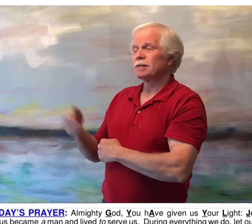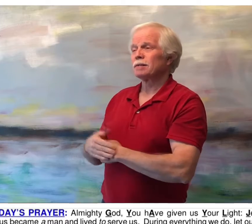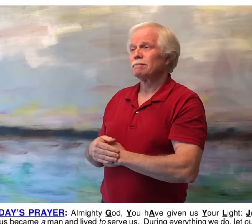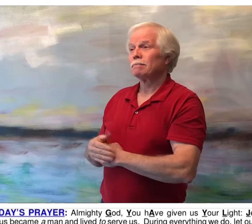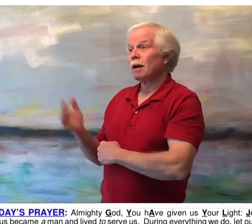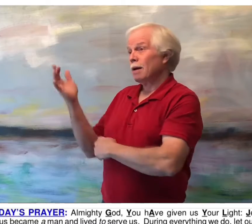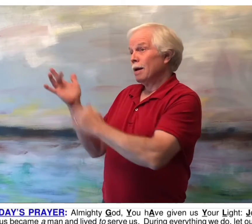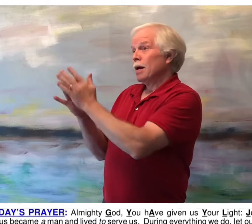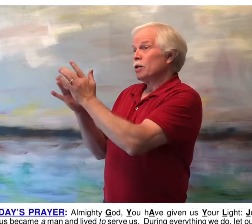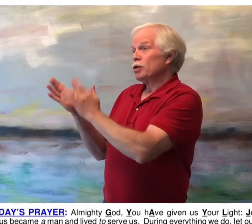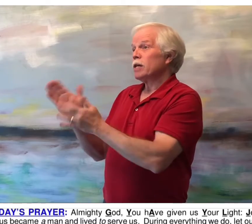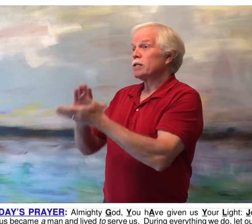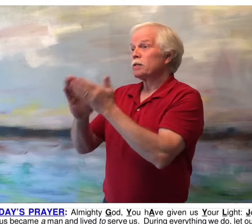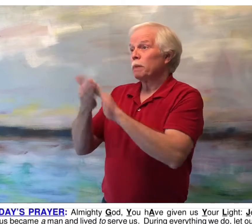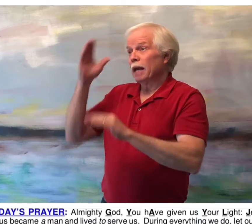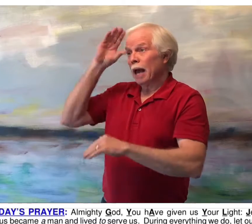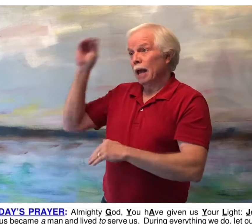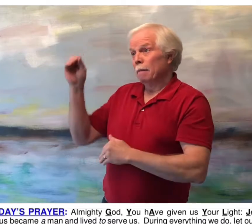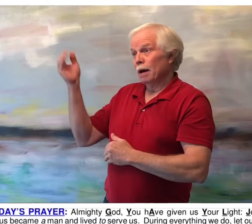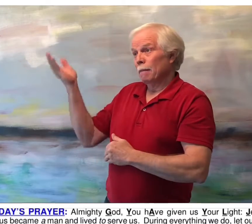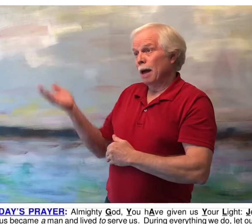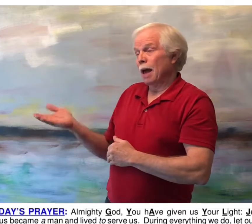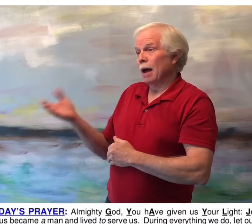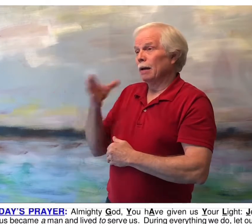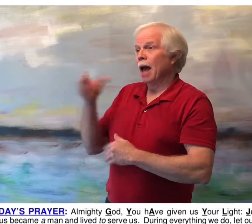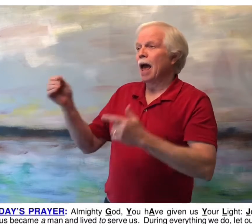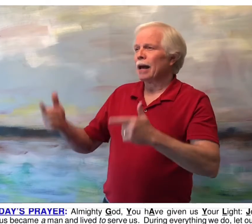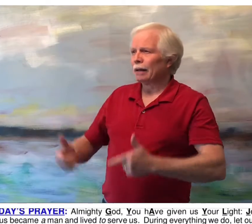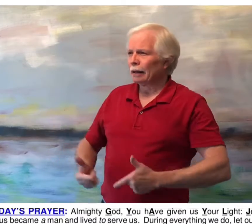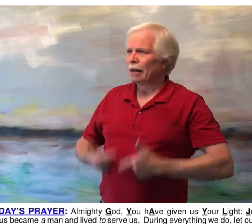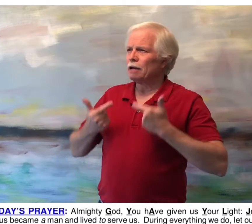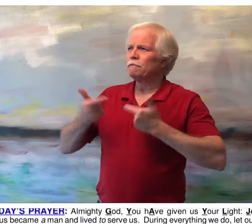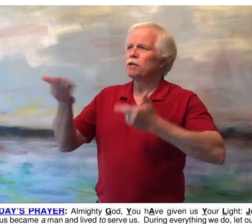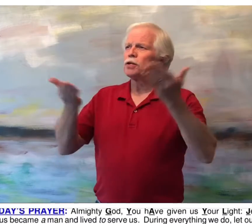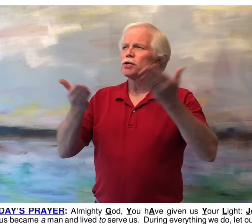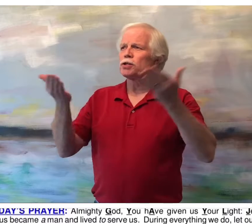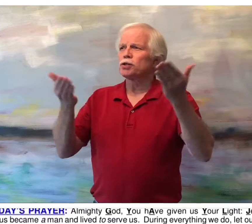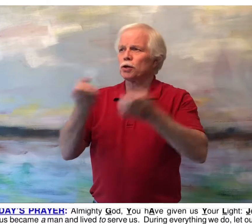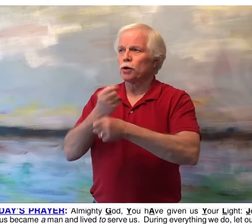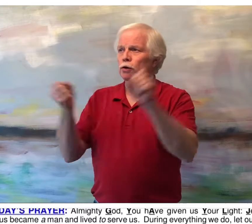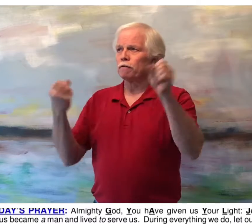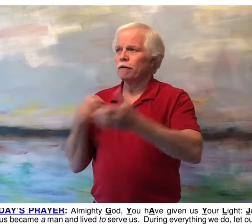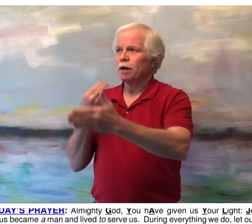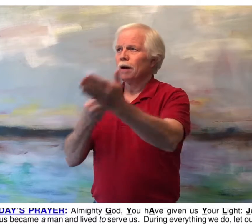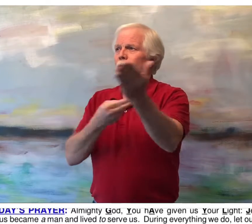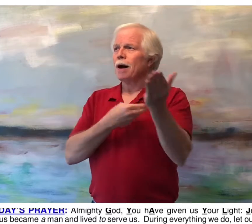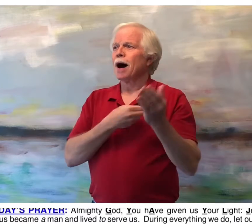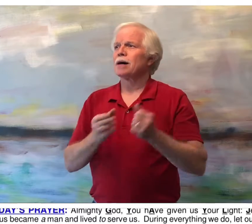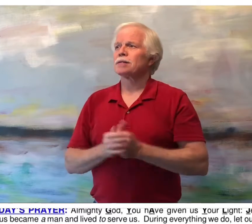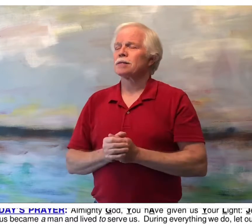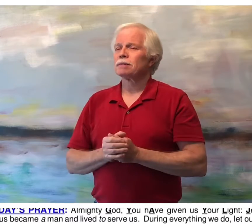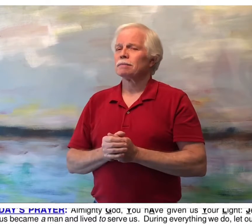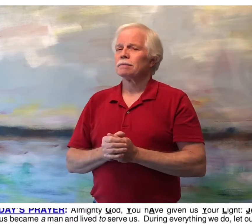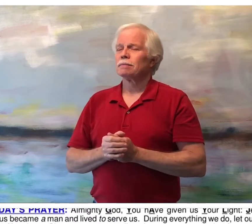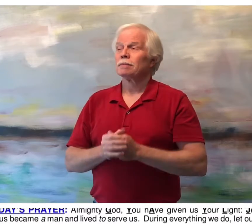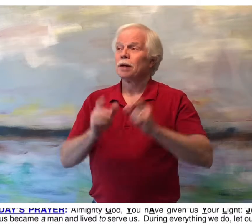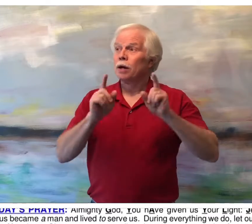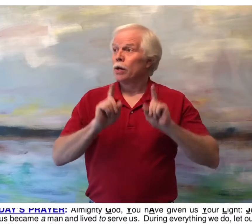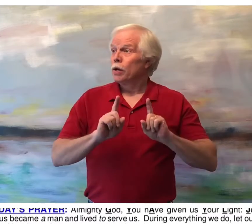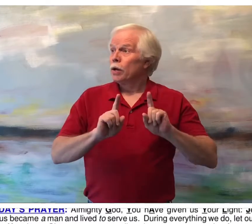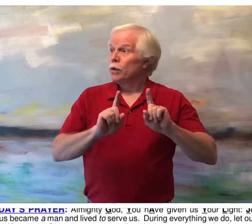Jesus. Jesus became a man and lived to serve us.